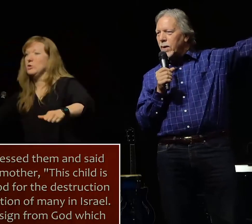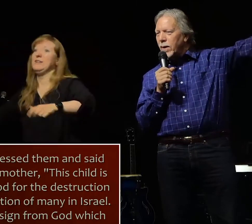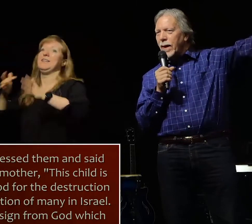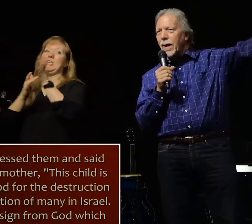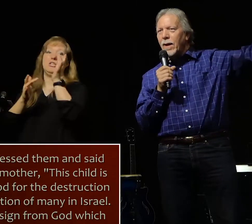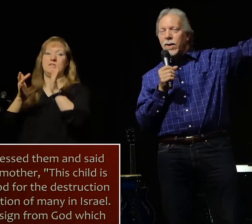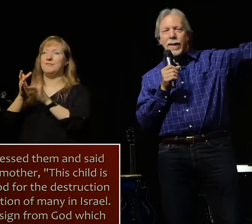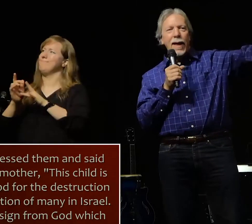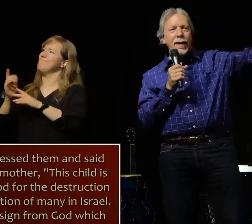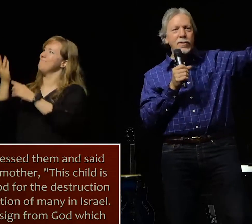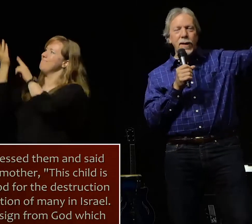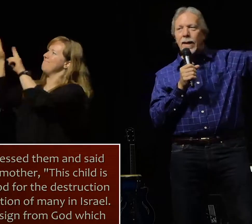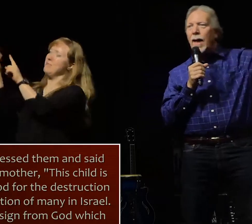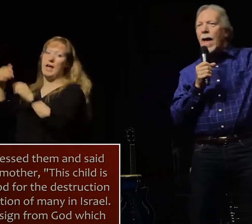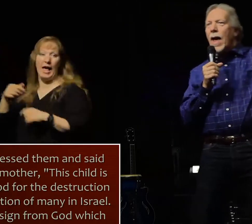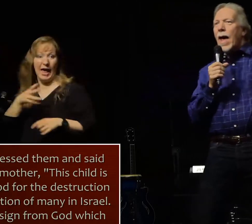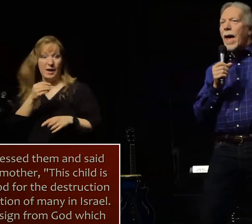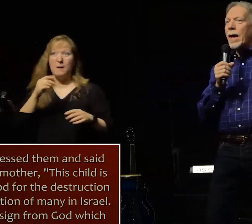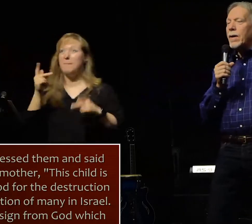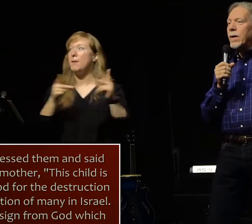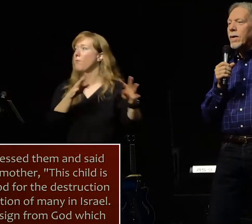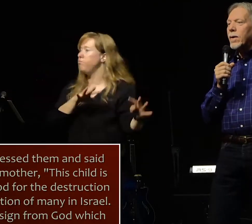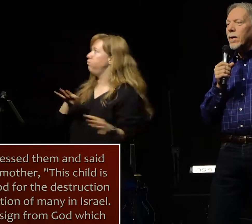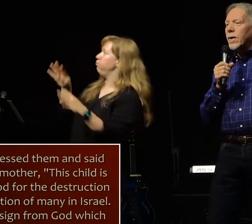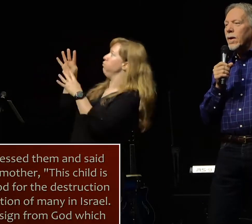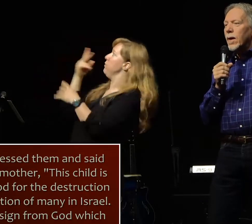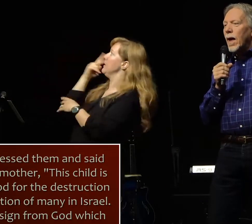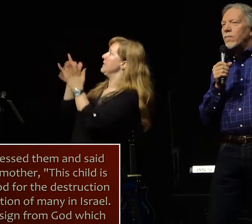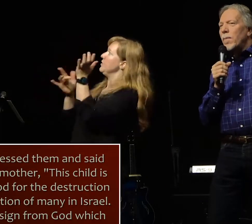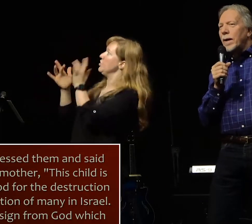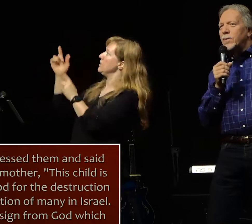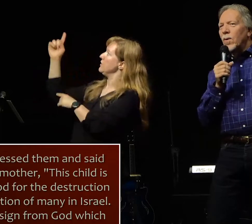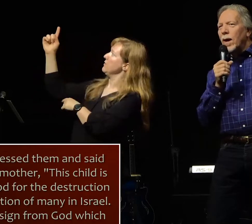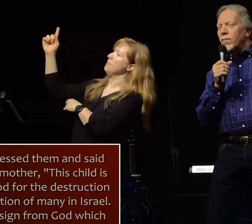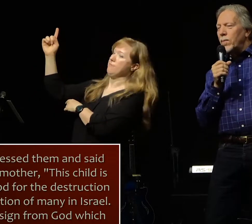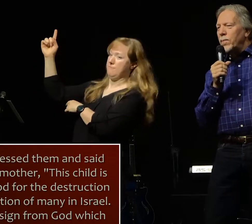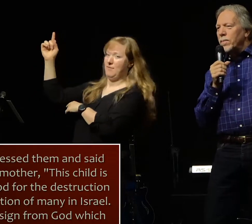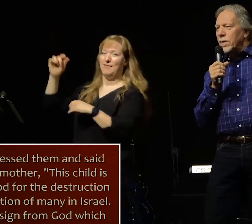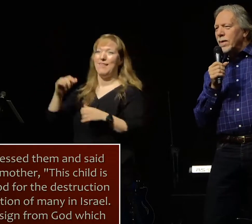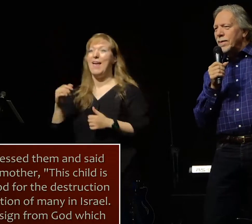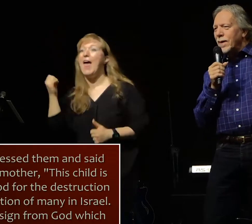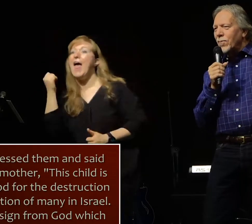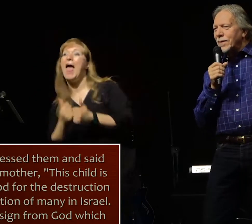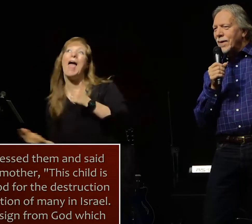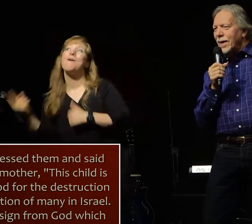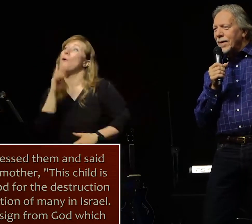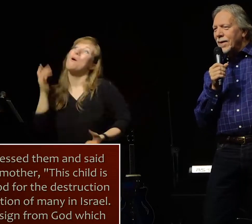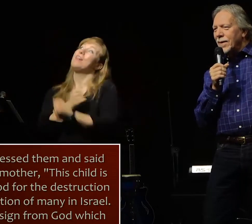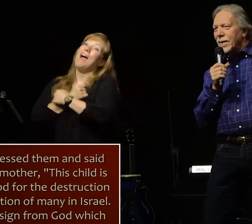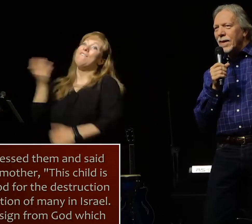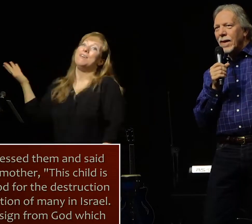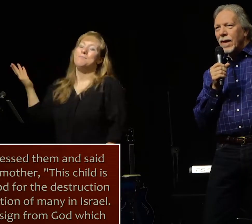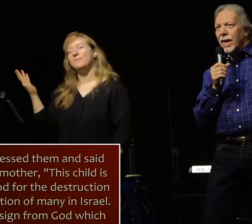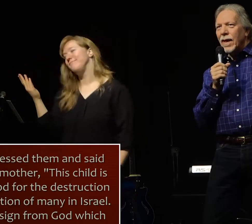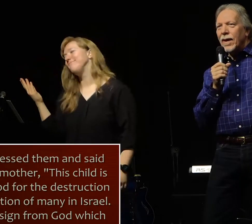can look at and see, and everybody's going to love him. Is that what he said?